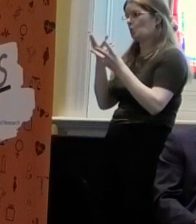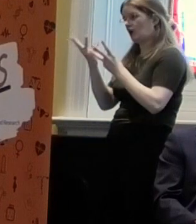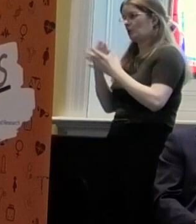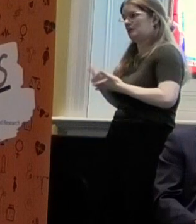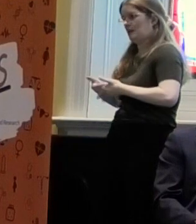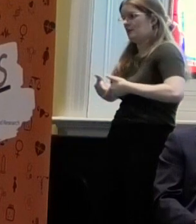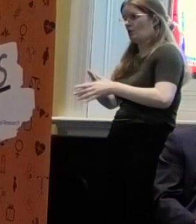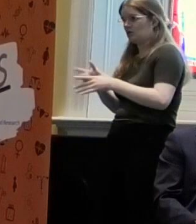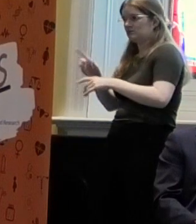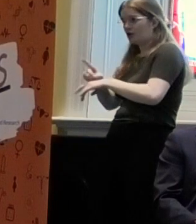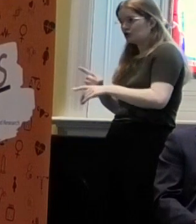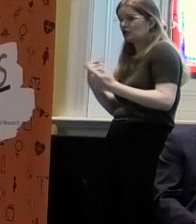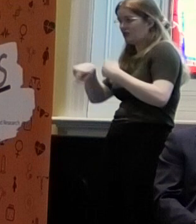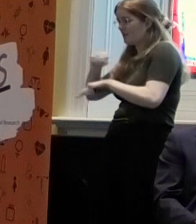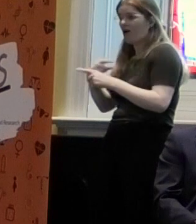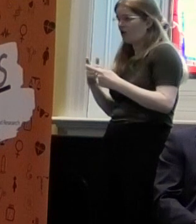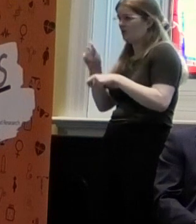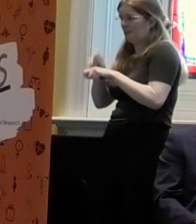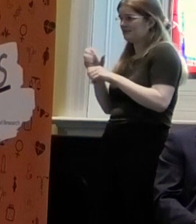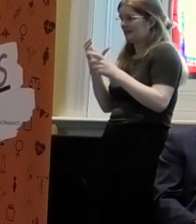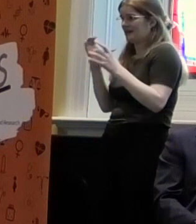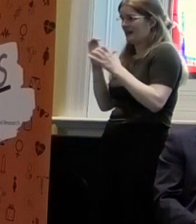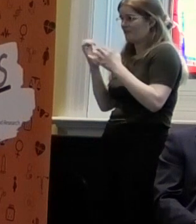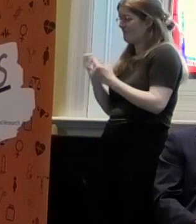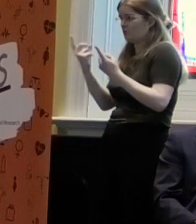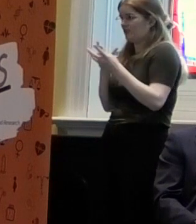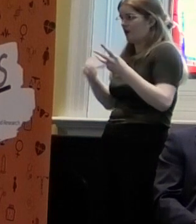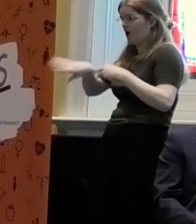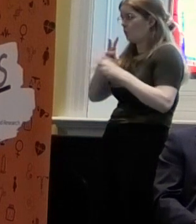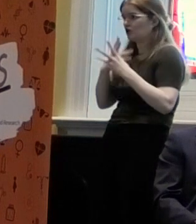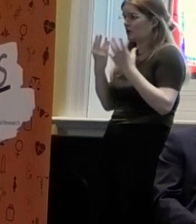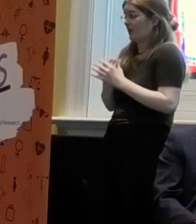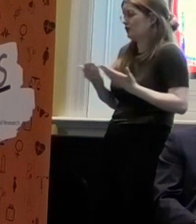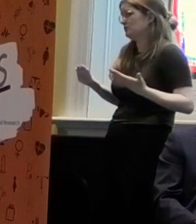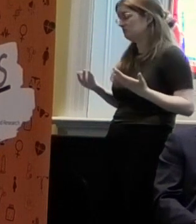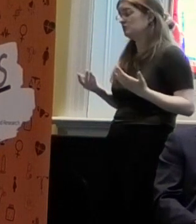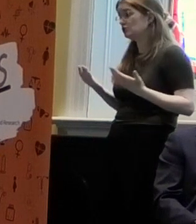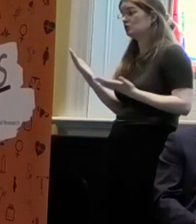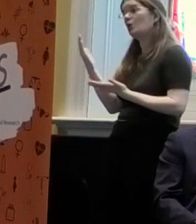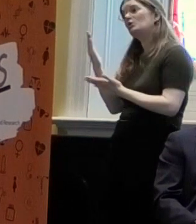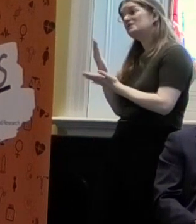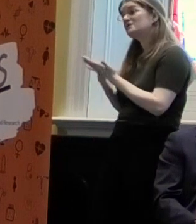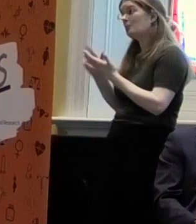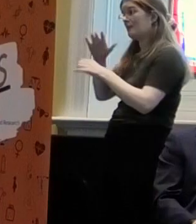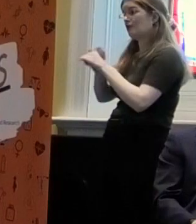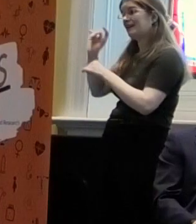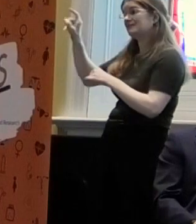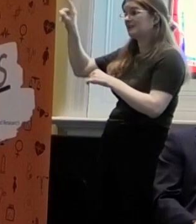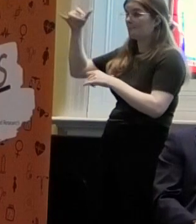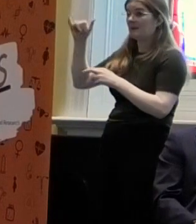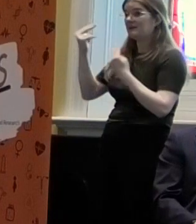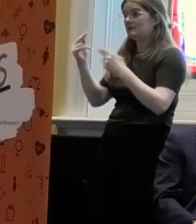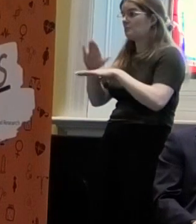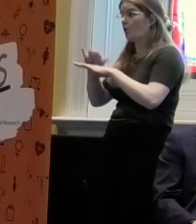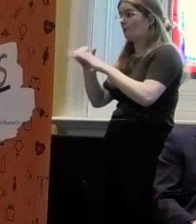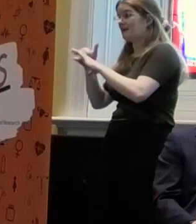and that is the best care for people, for women and babies. So some may need more